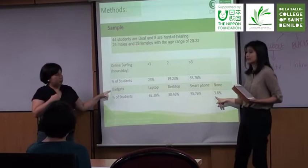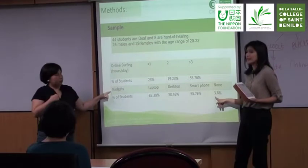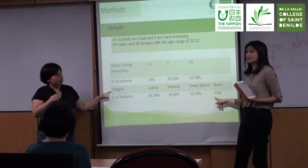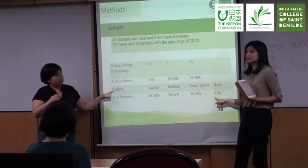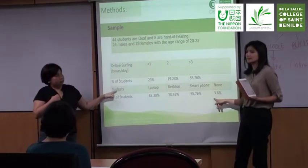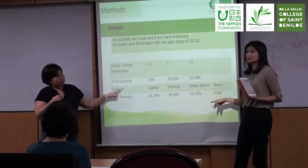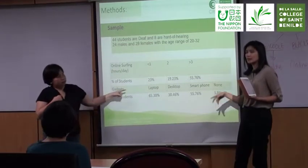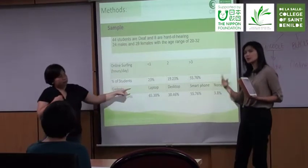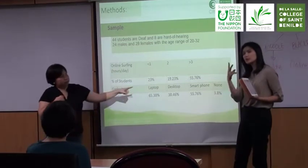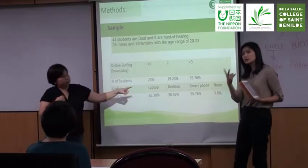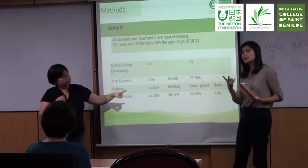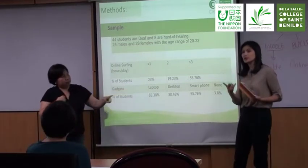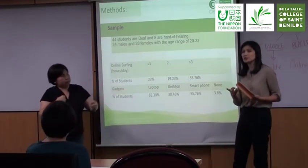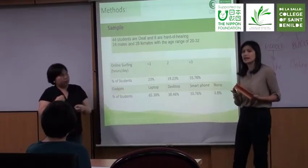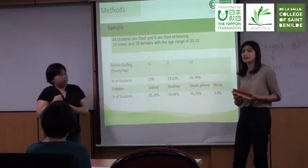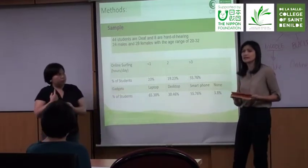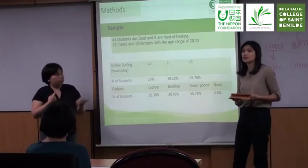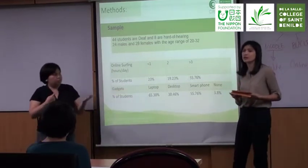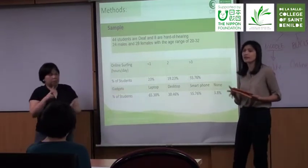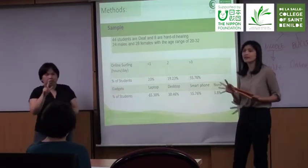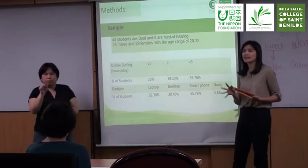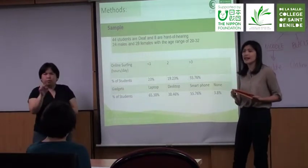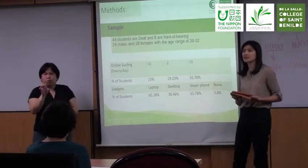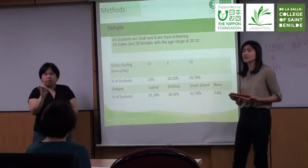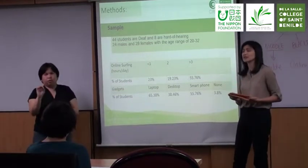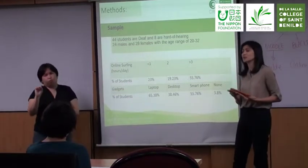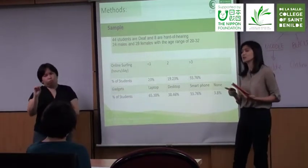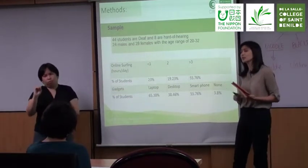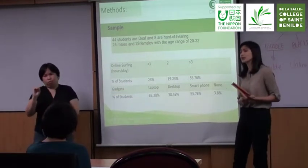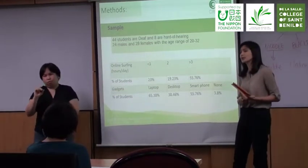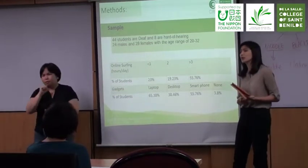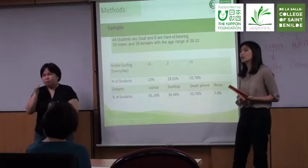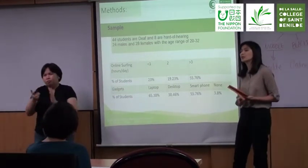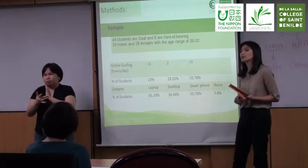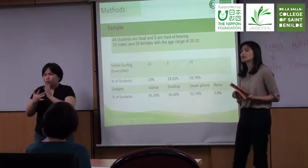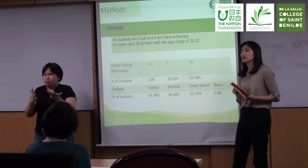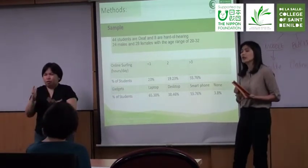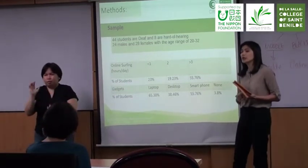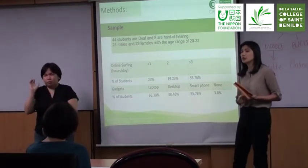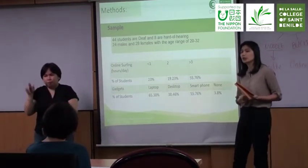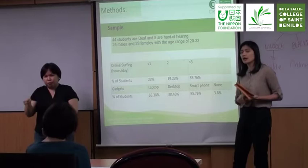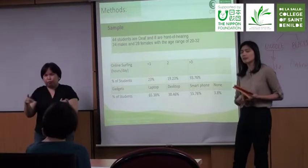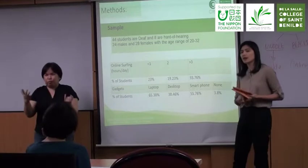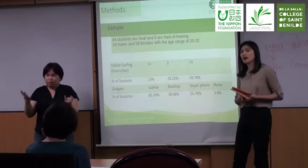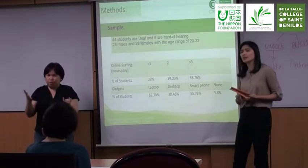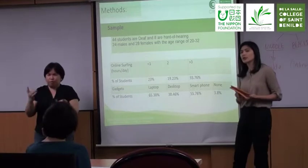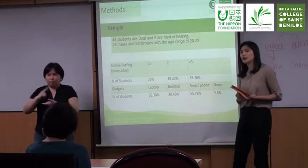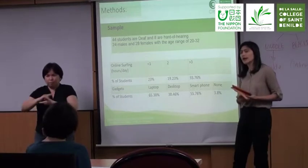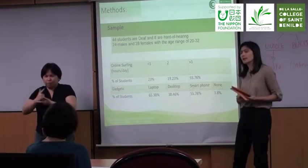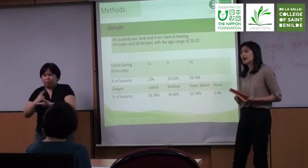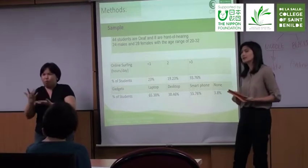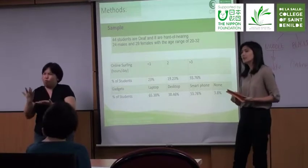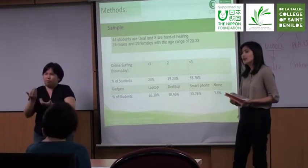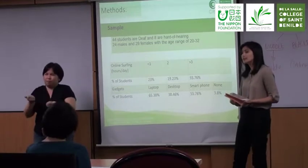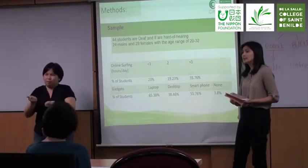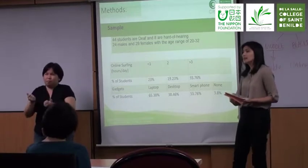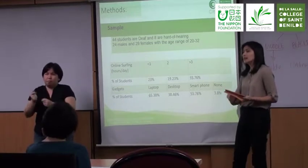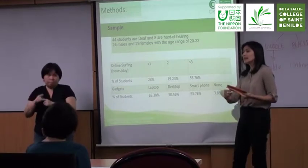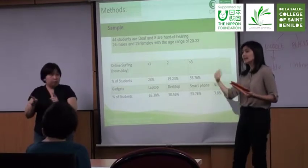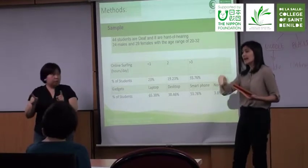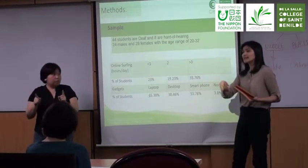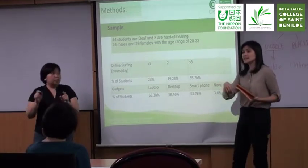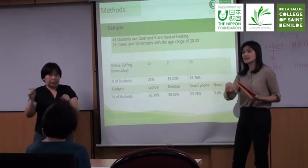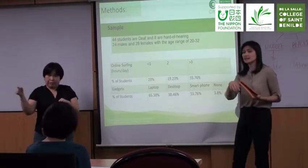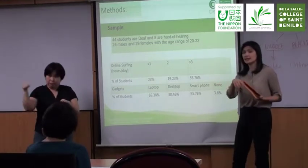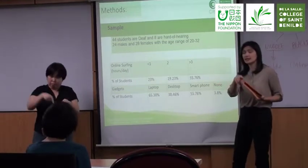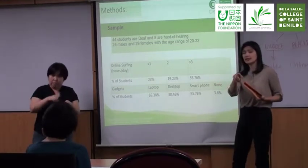3.8%, that would be 2 students, they don't have any gadgets, no smartphones, no laptop, no iPad, but